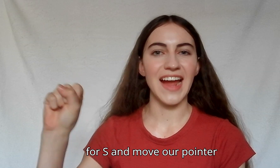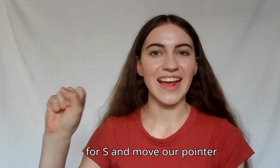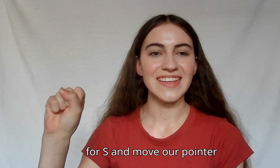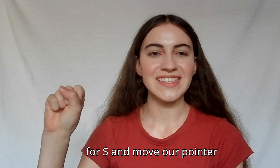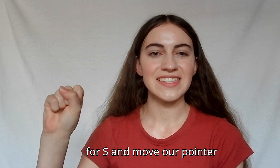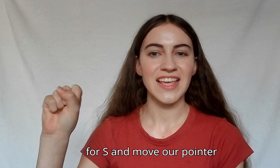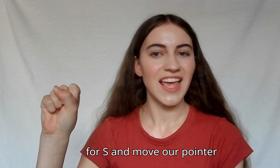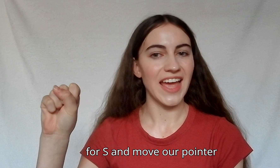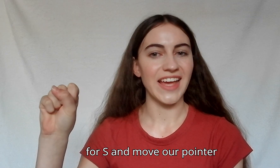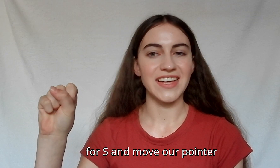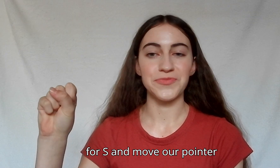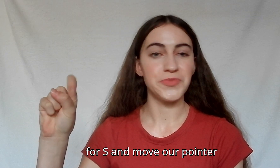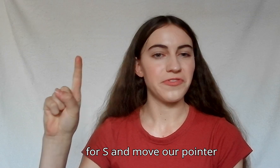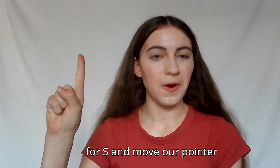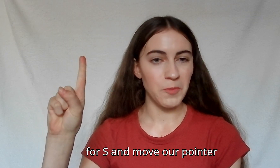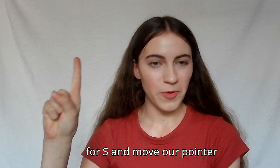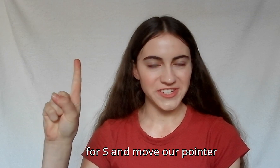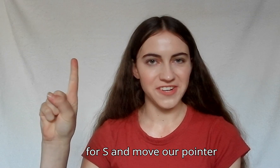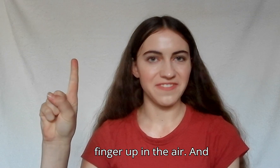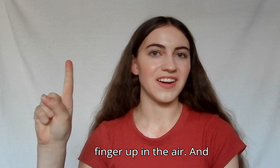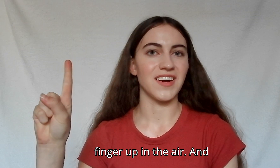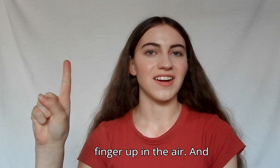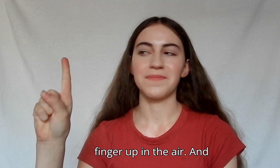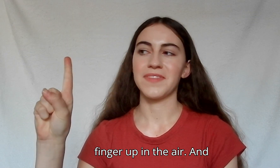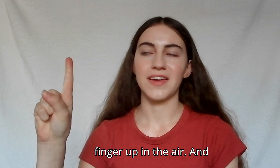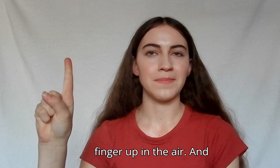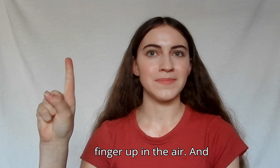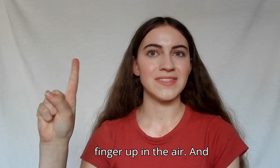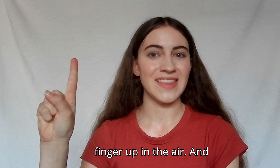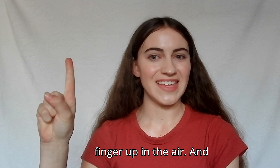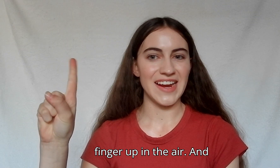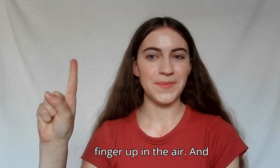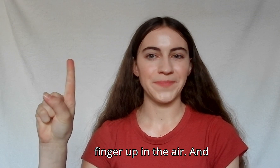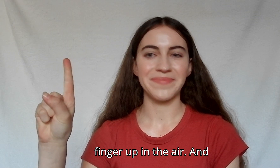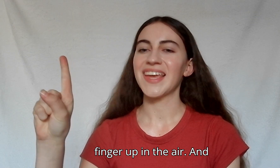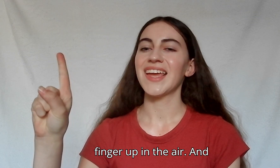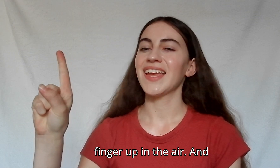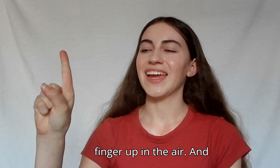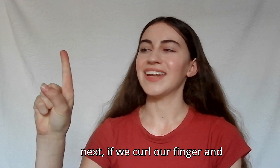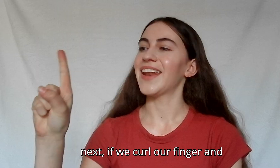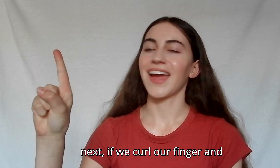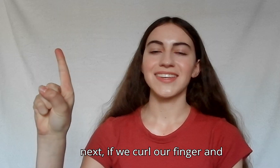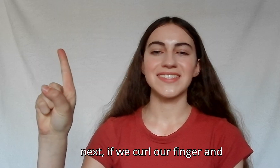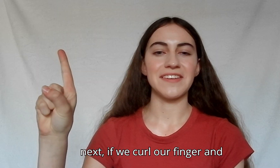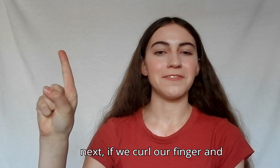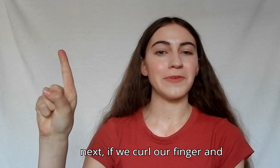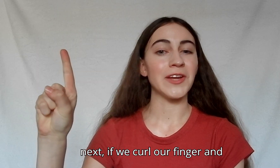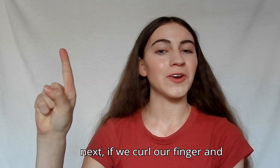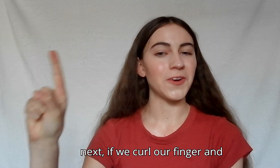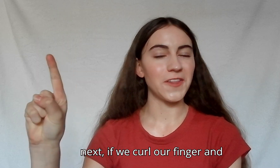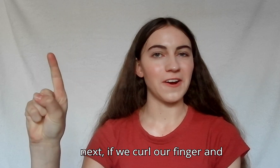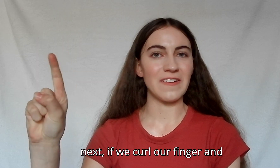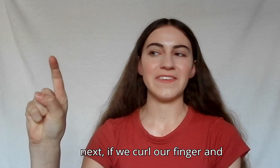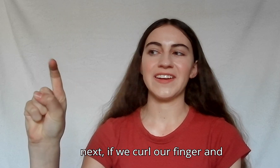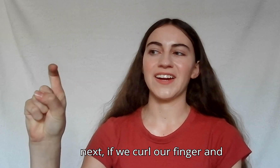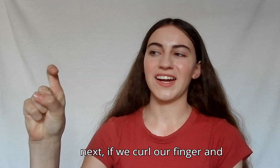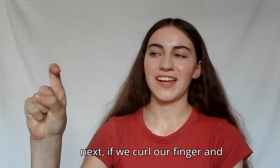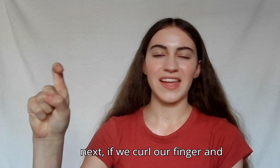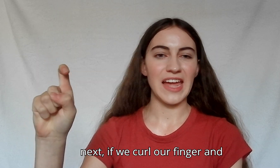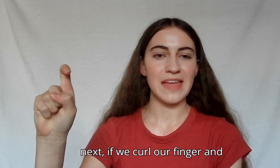S and move our pointer finger up in the air. And next, if we curl our finger and make